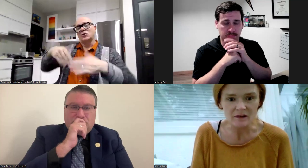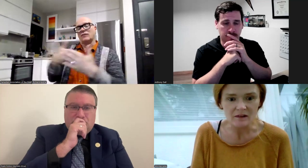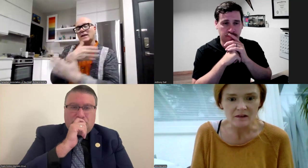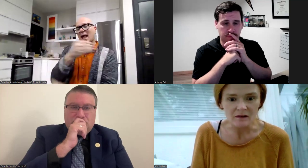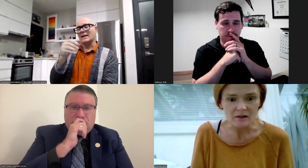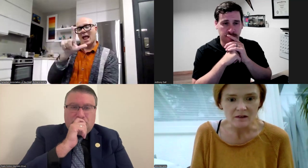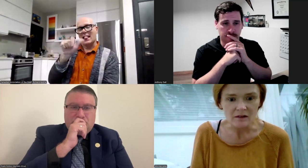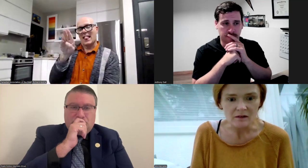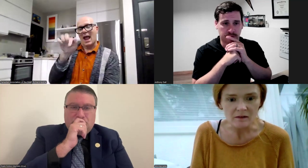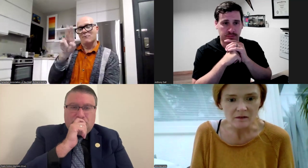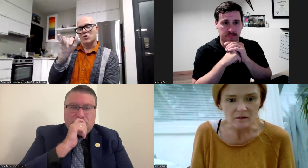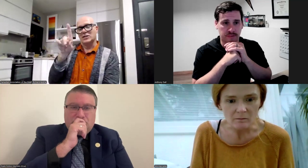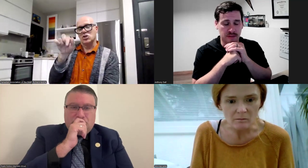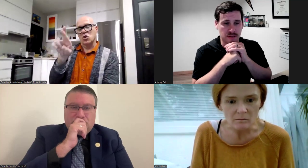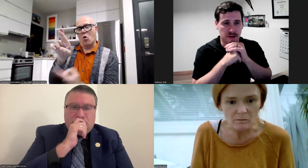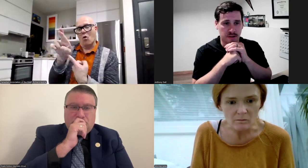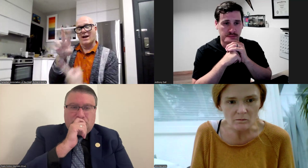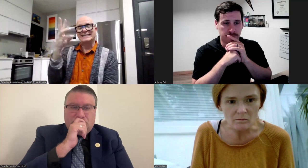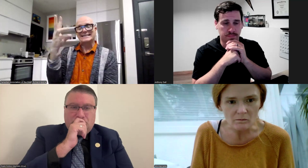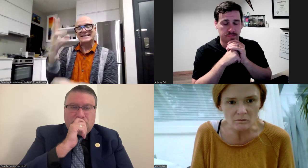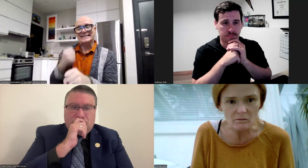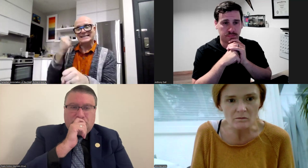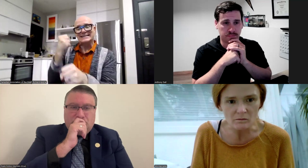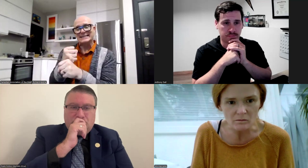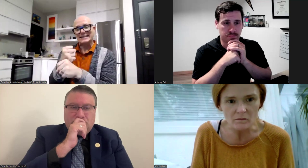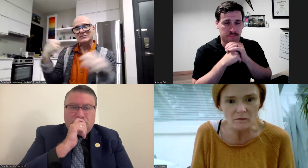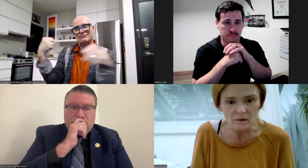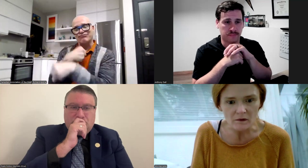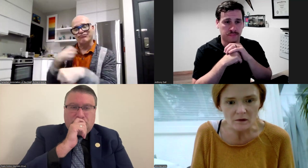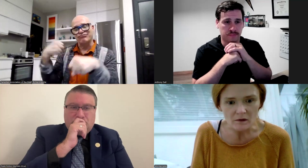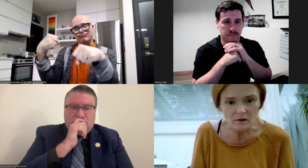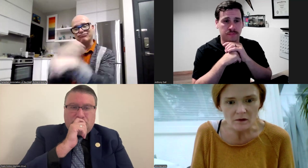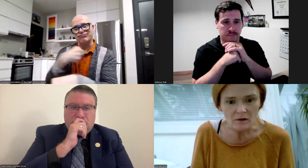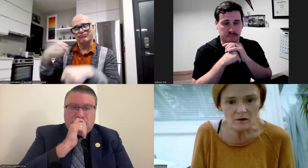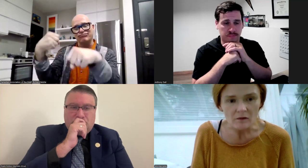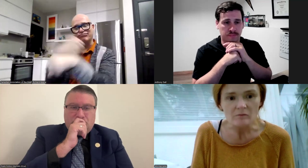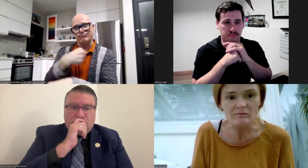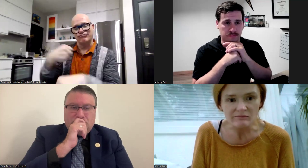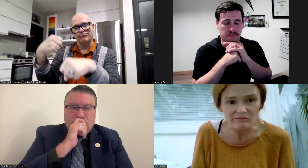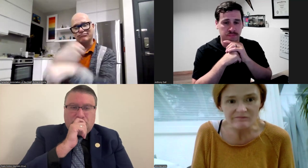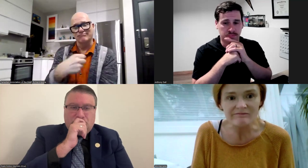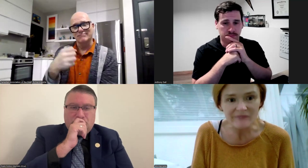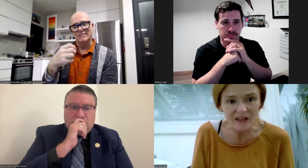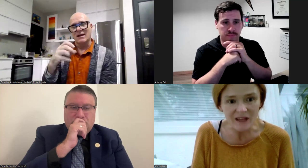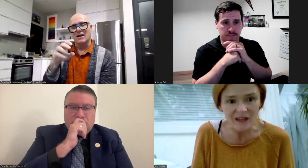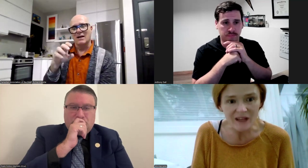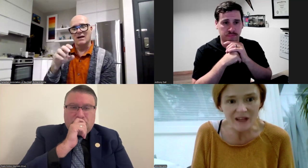place. When I think about the family in Newfoundland and Labrador, it took them 16 years of advocacy and they